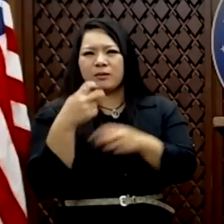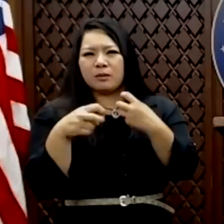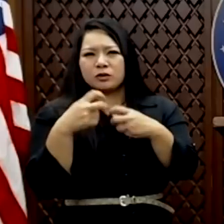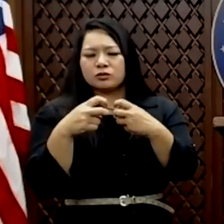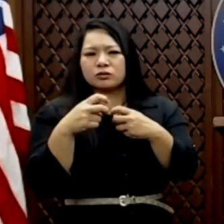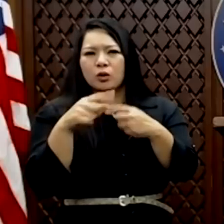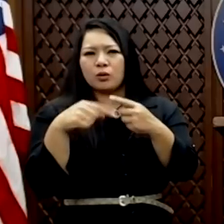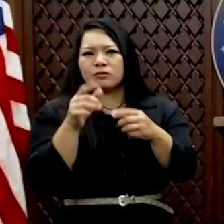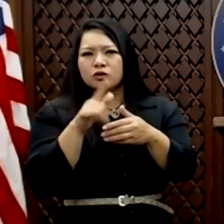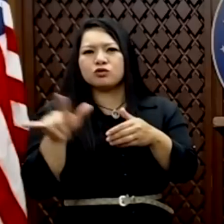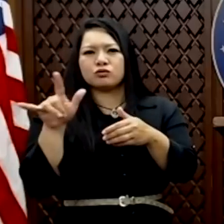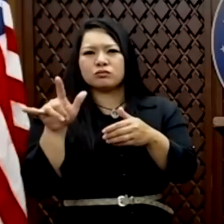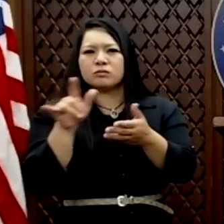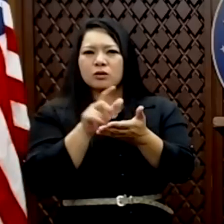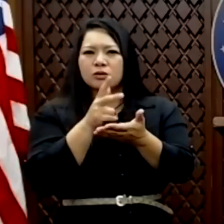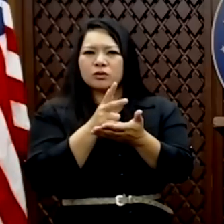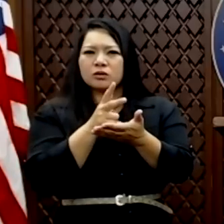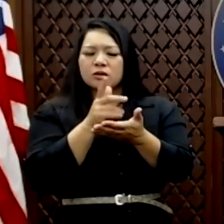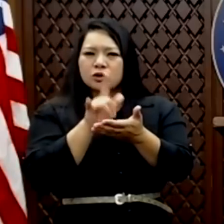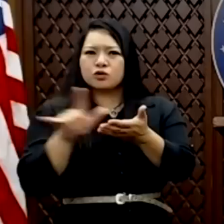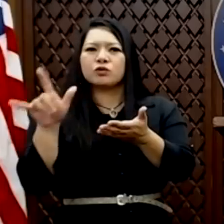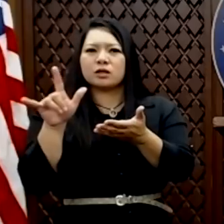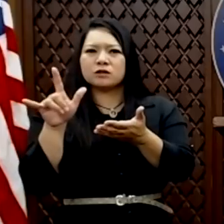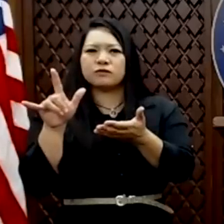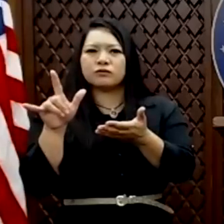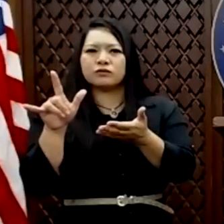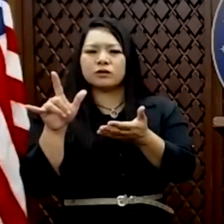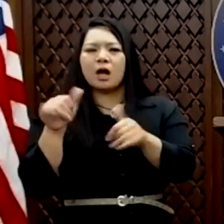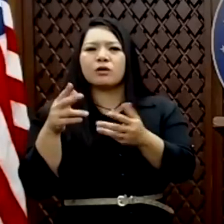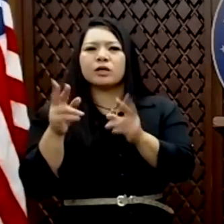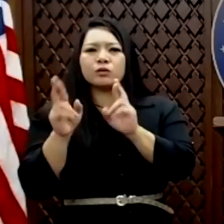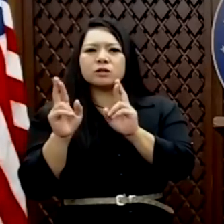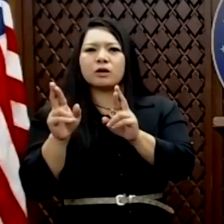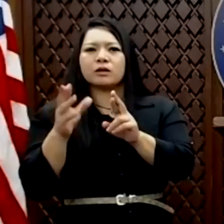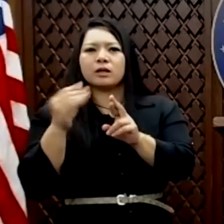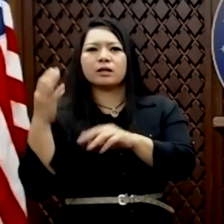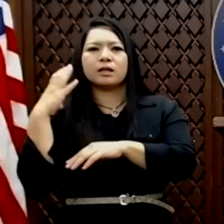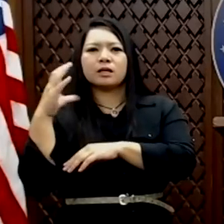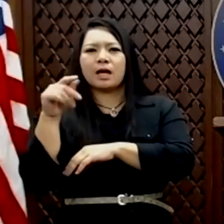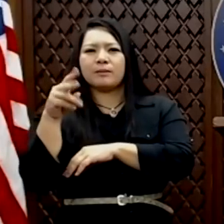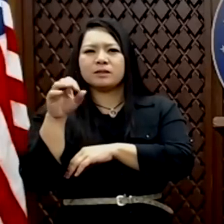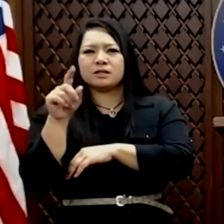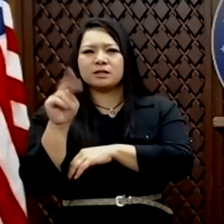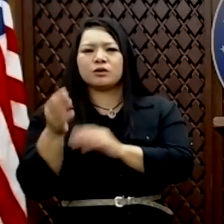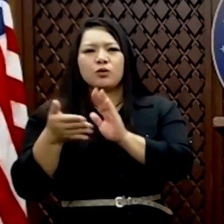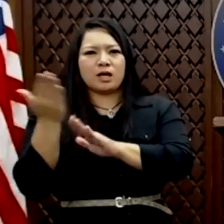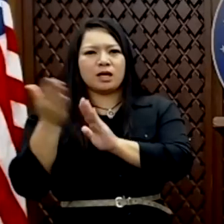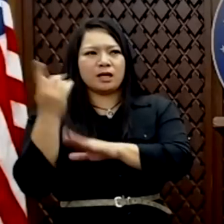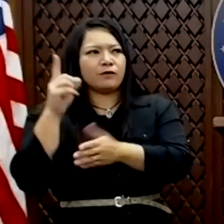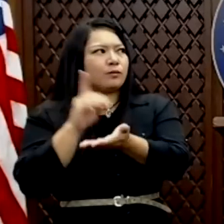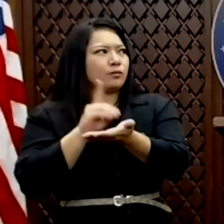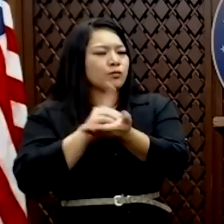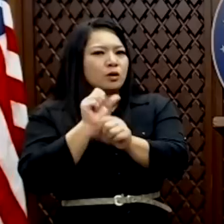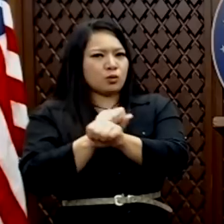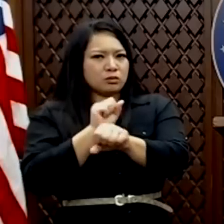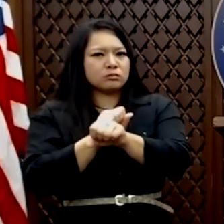of the first group of sailors, and how are those sailors responding to their captain being relieved of duty? What this means